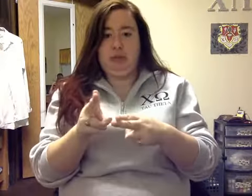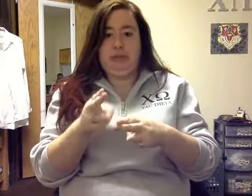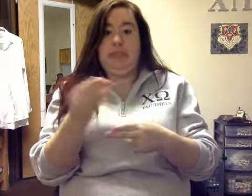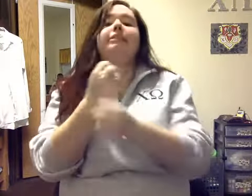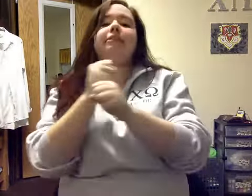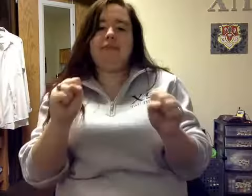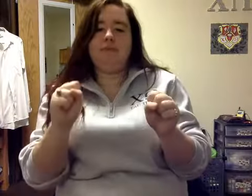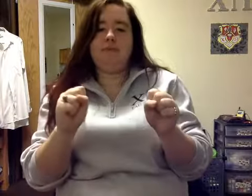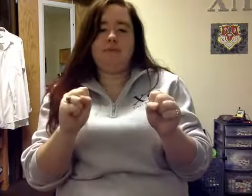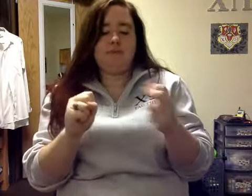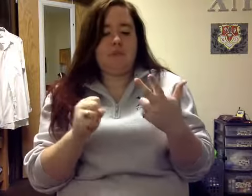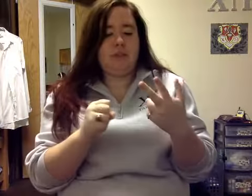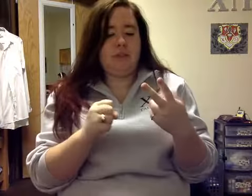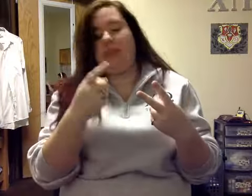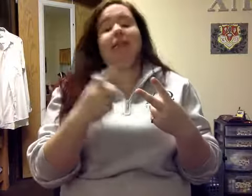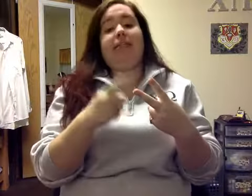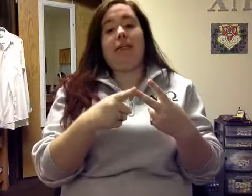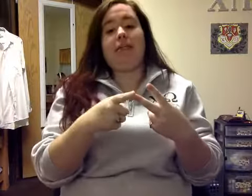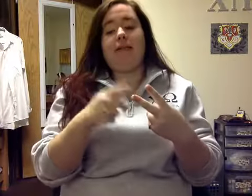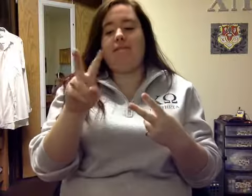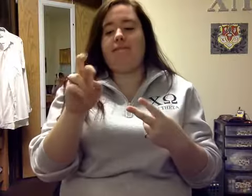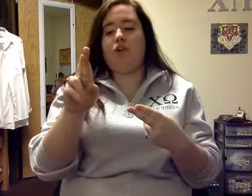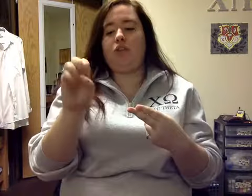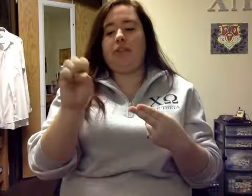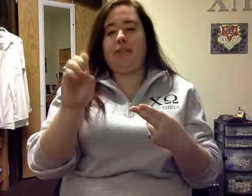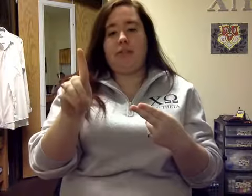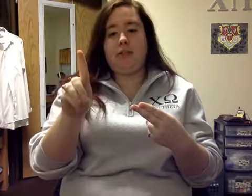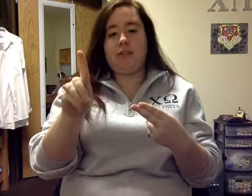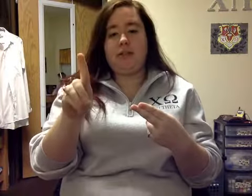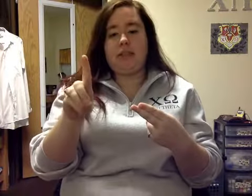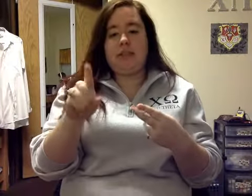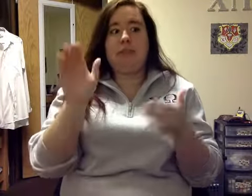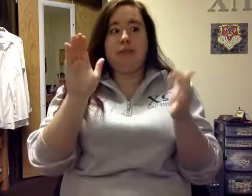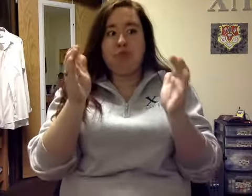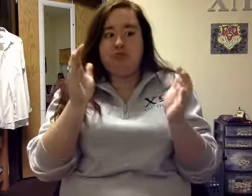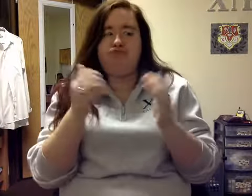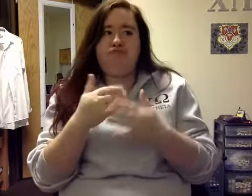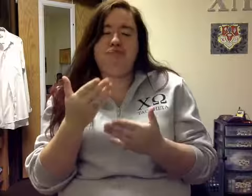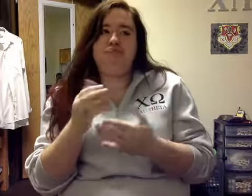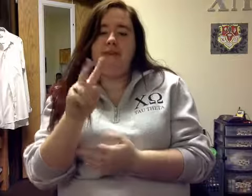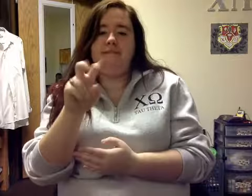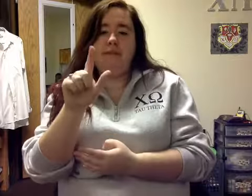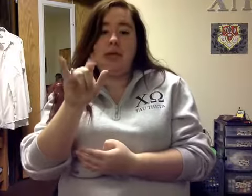a sedative called Versed. Versed is similar to Valium, but there again it's much shorter